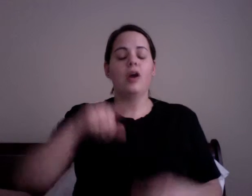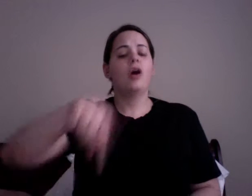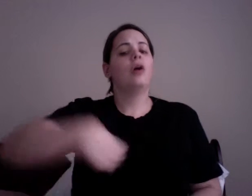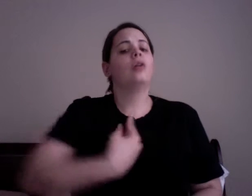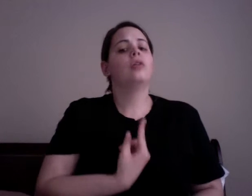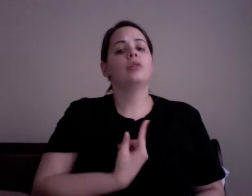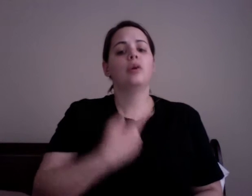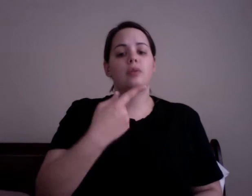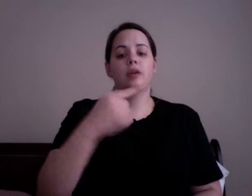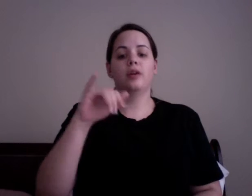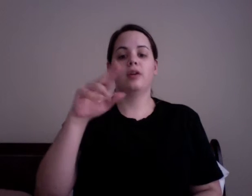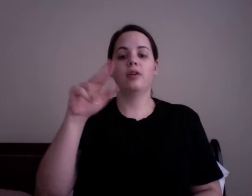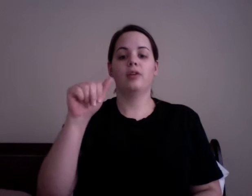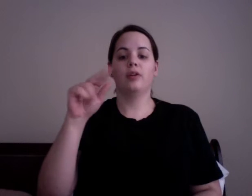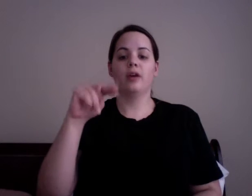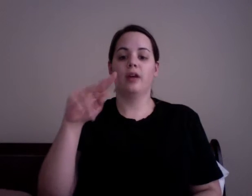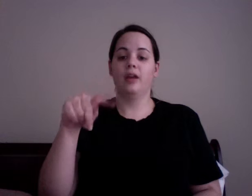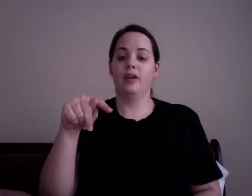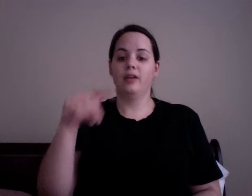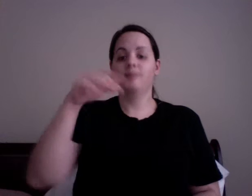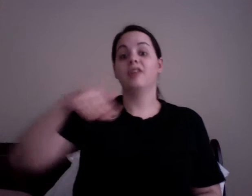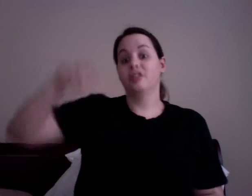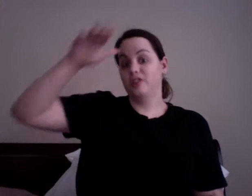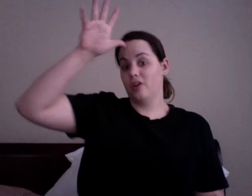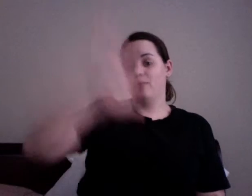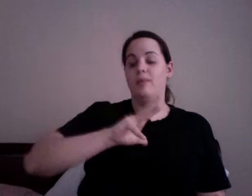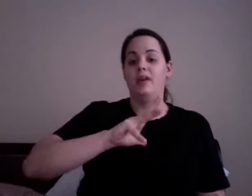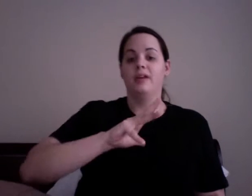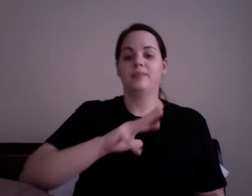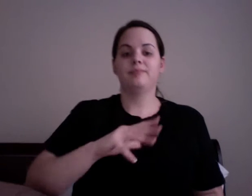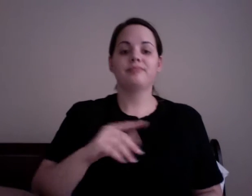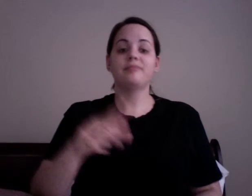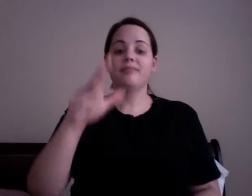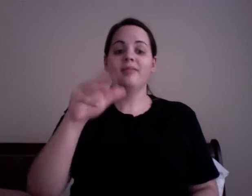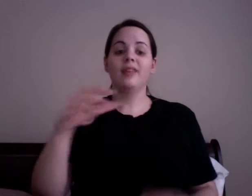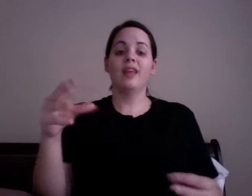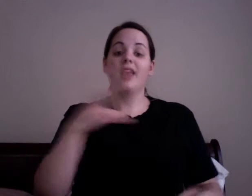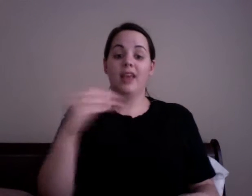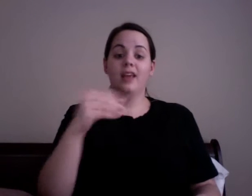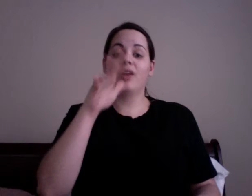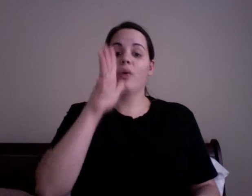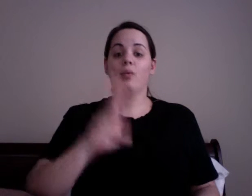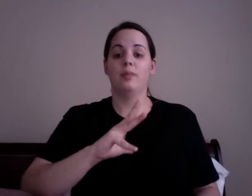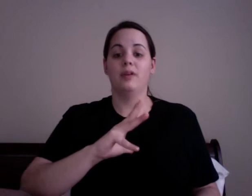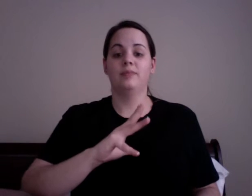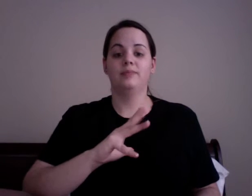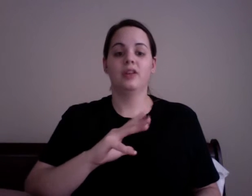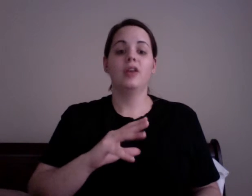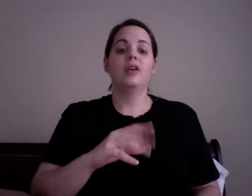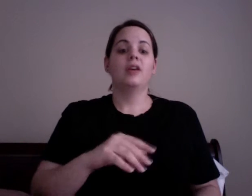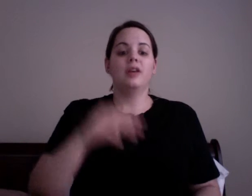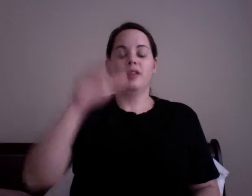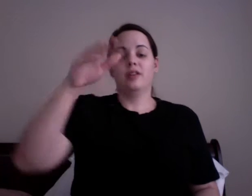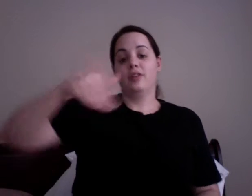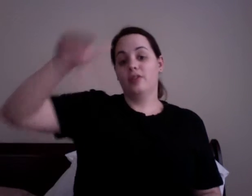old woman who lives in this cottage. And the giant is lonely, and he's trying to get this woman's attention.